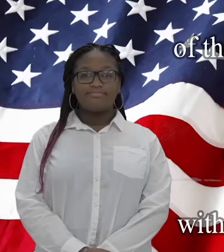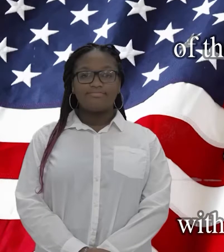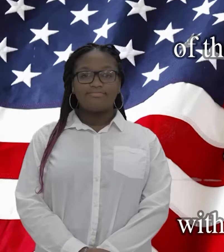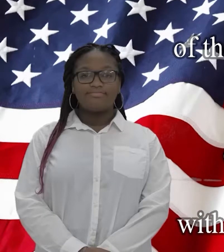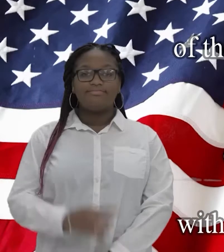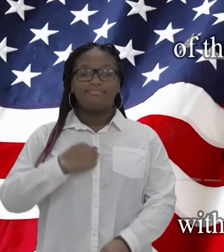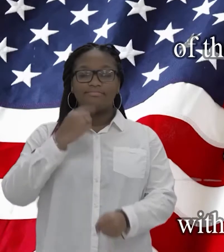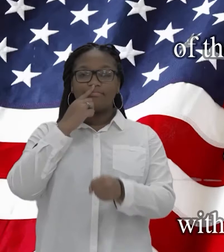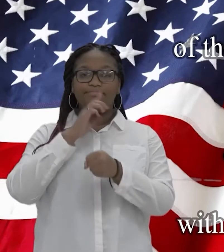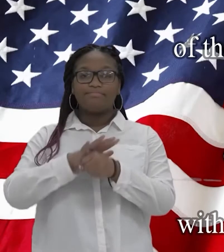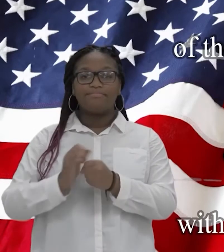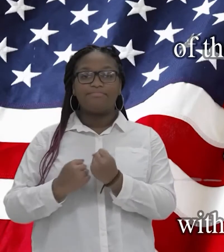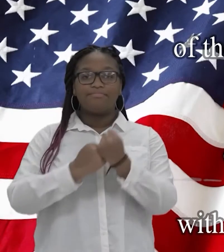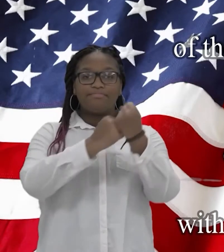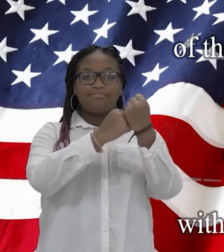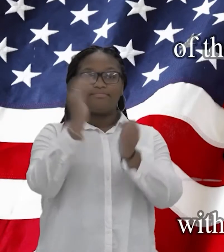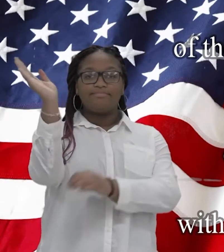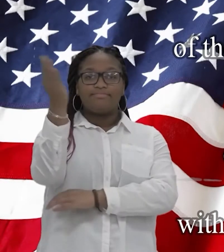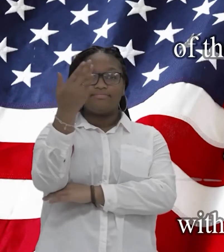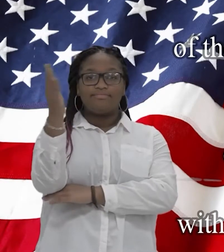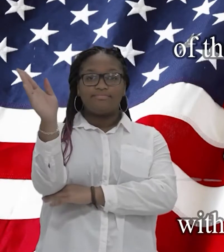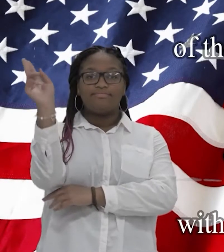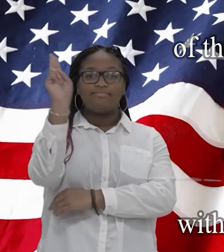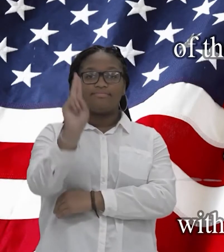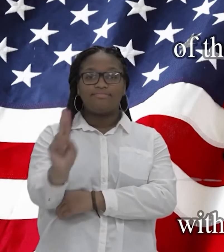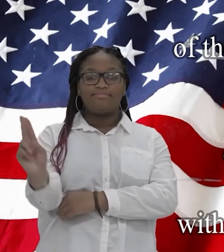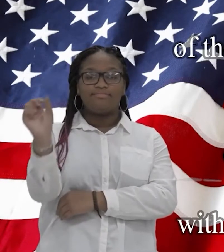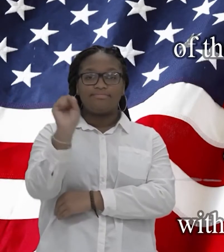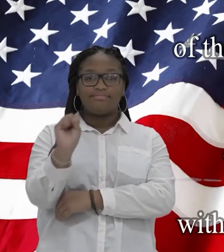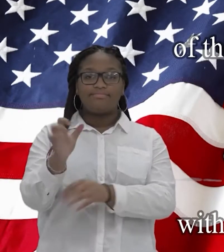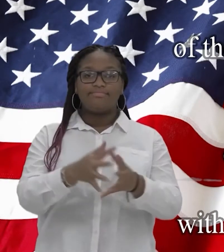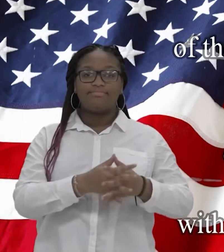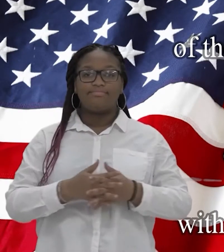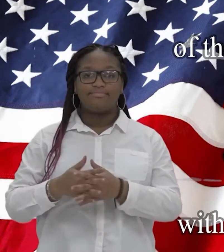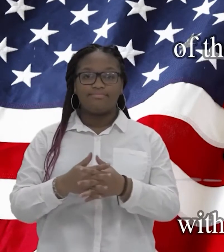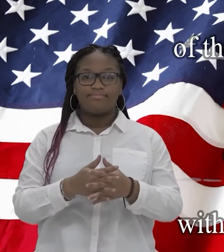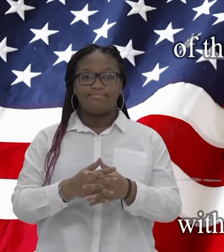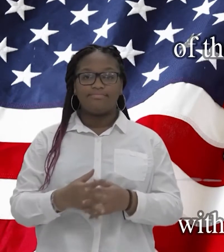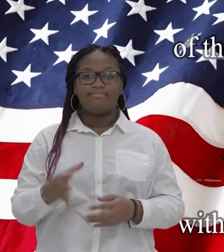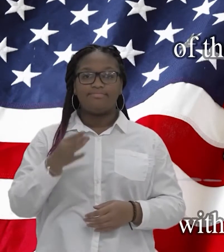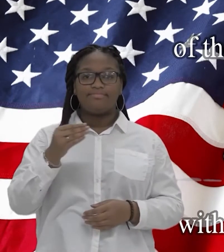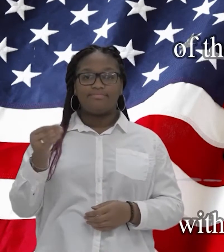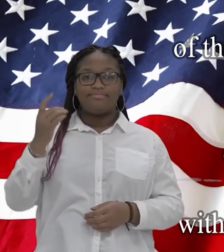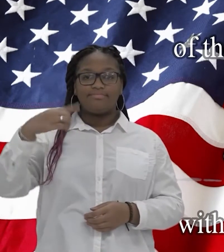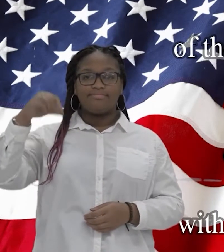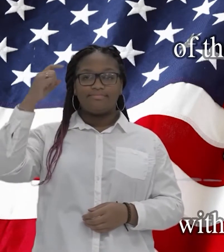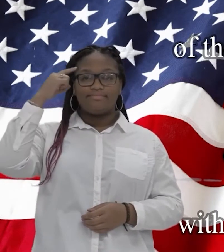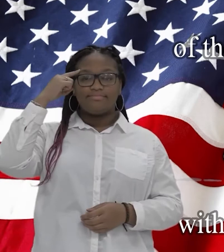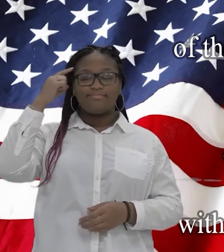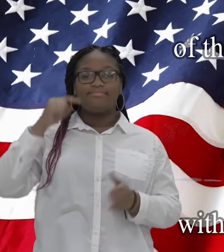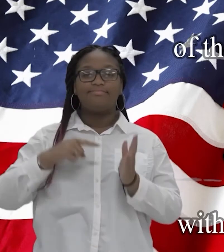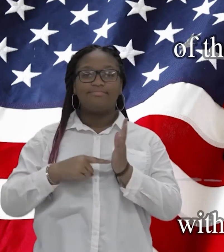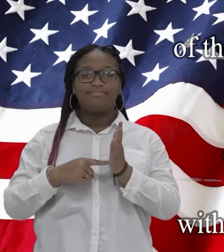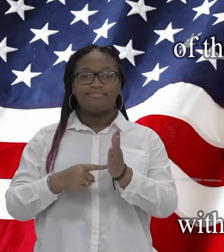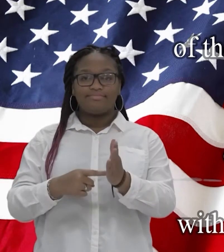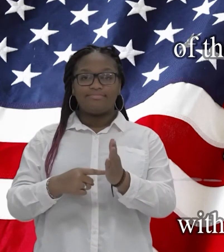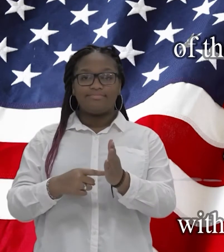I pledge allegiance to the flag of the United States of America, and to the republic for which it